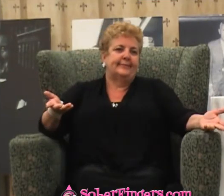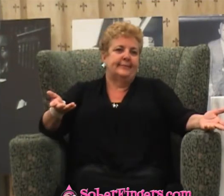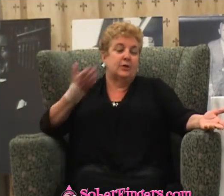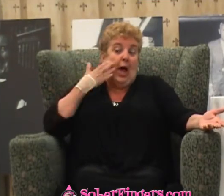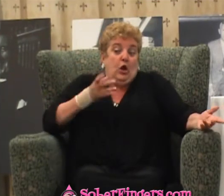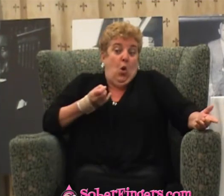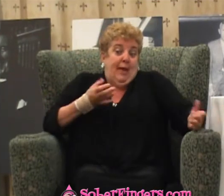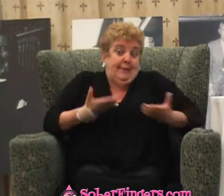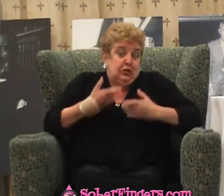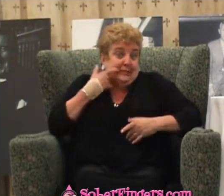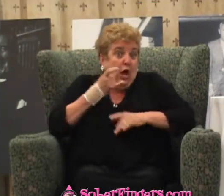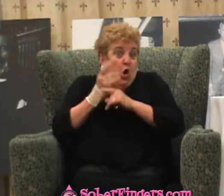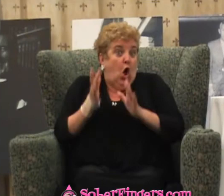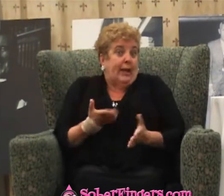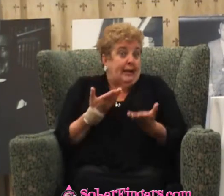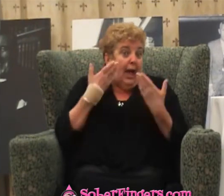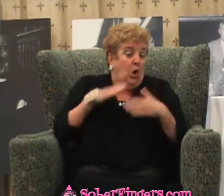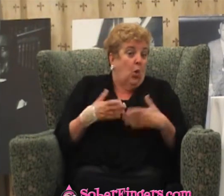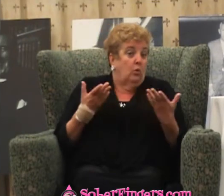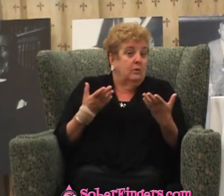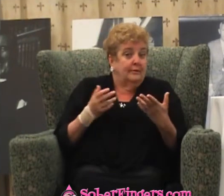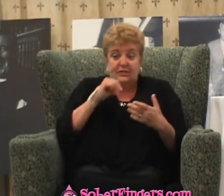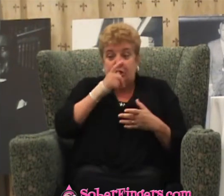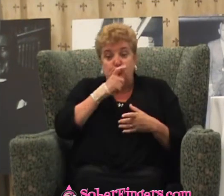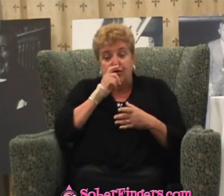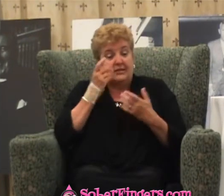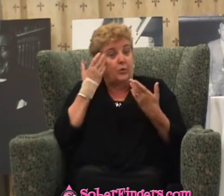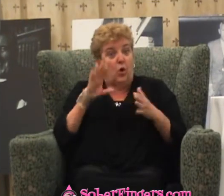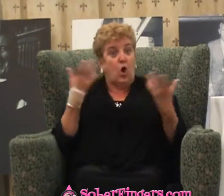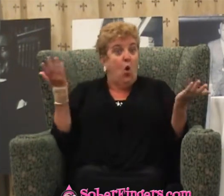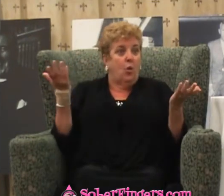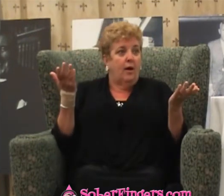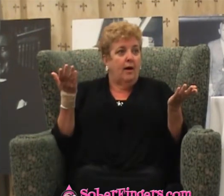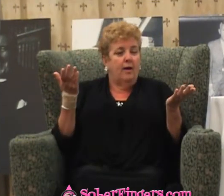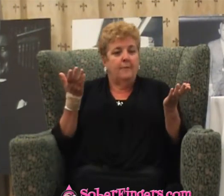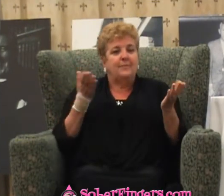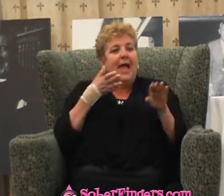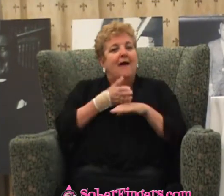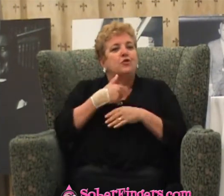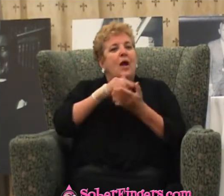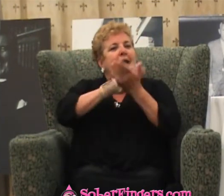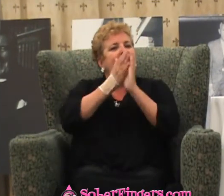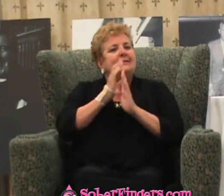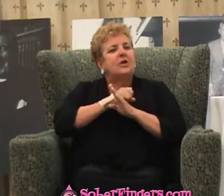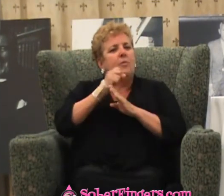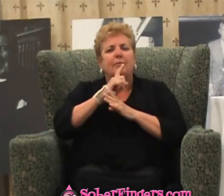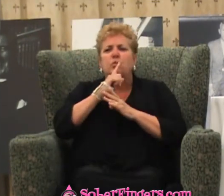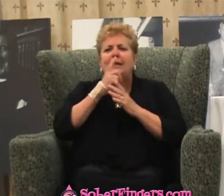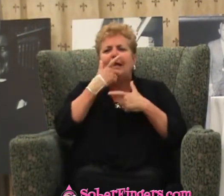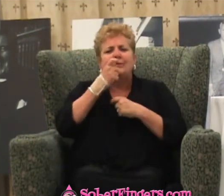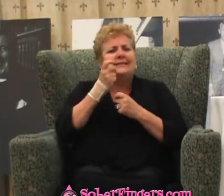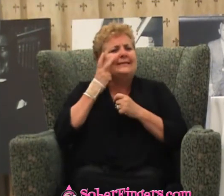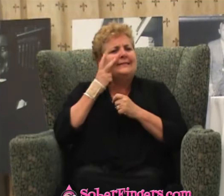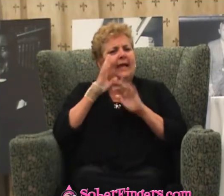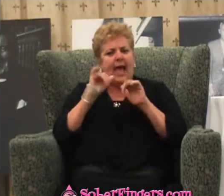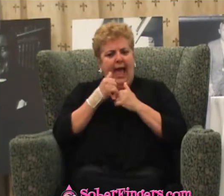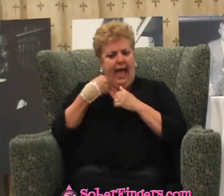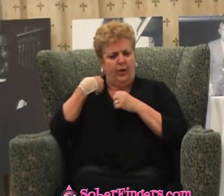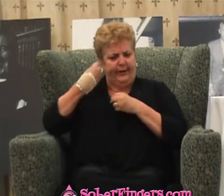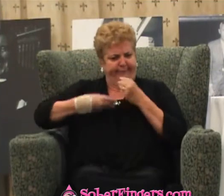can't tell. How are you going to tell if she doesn't drink? You know, I asked her one time. After I got sober, I'm real interested to find out how I got to be an alcoholic. I said,